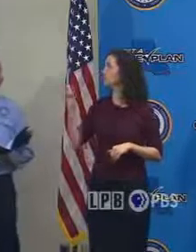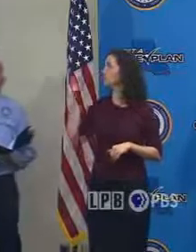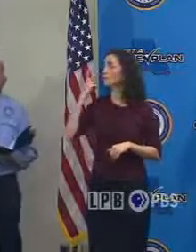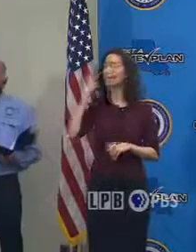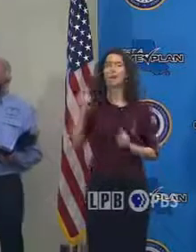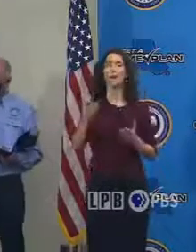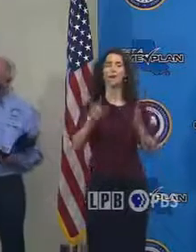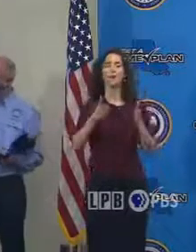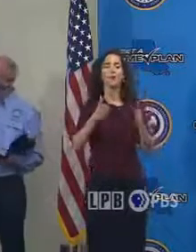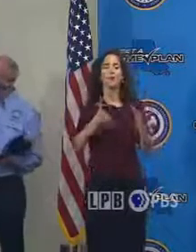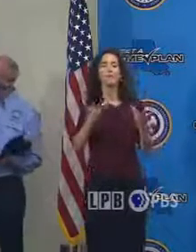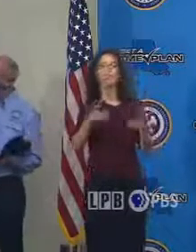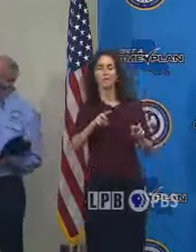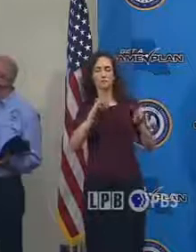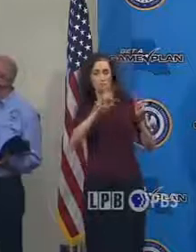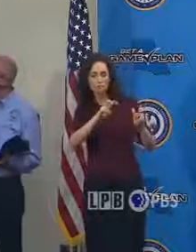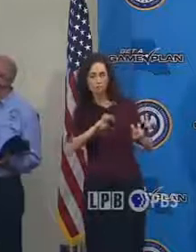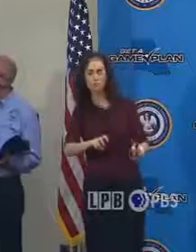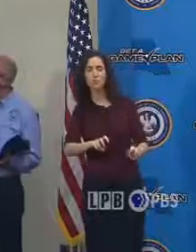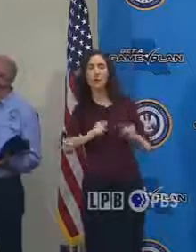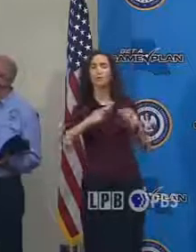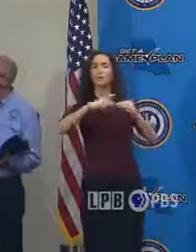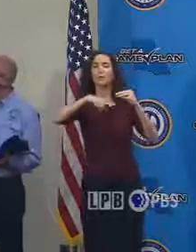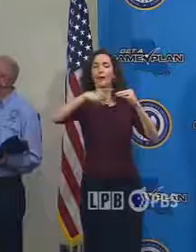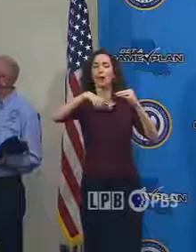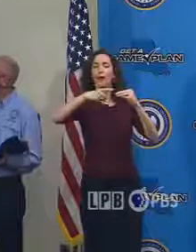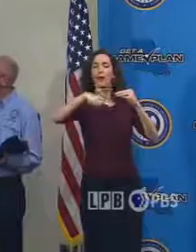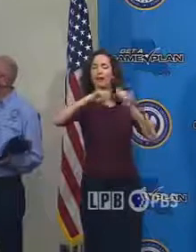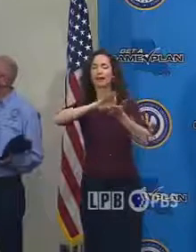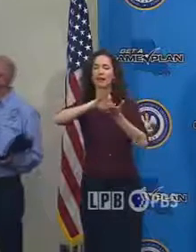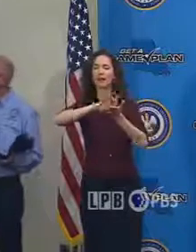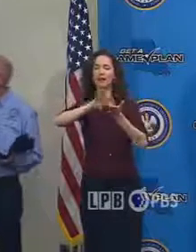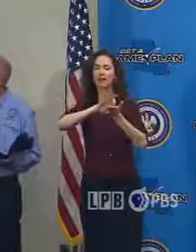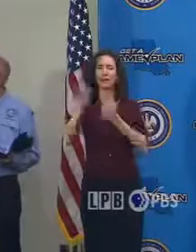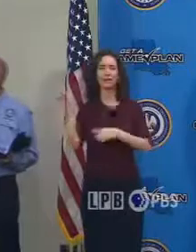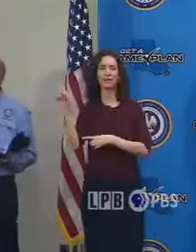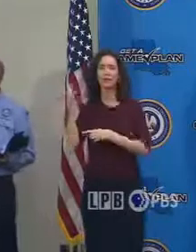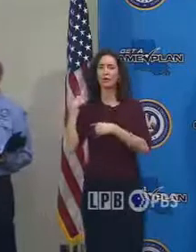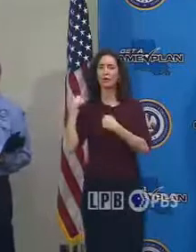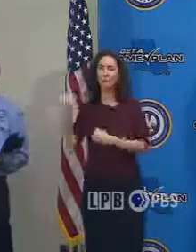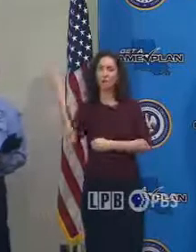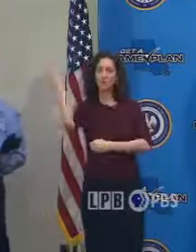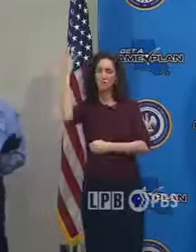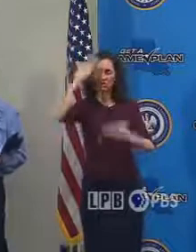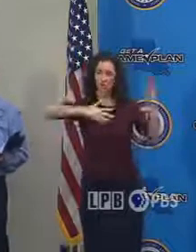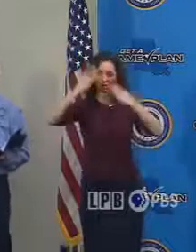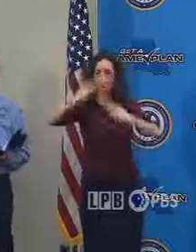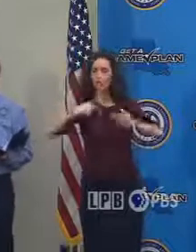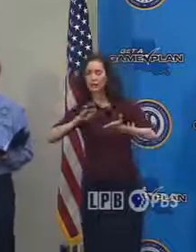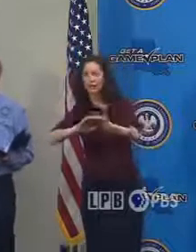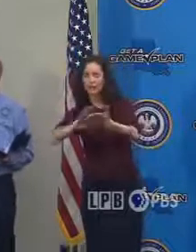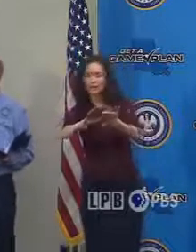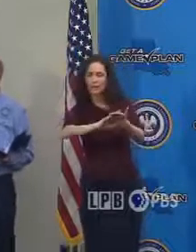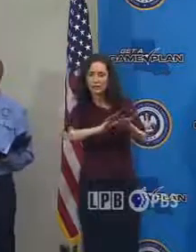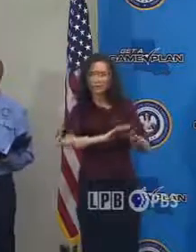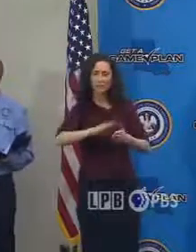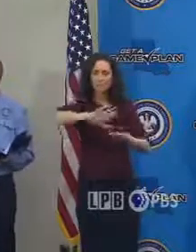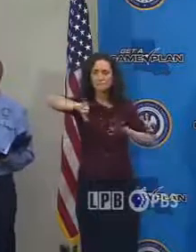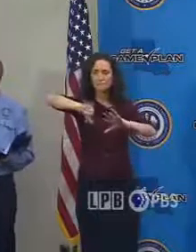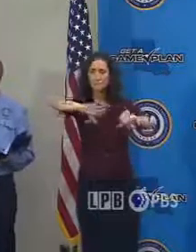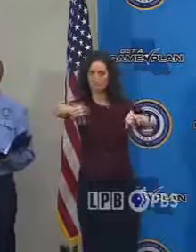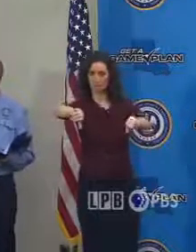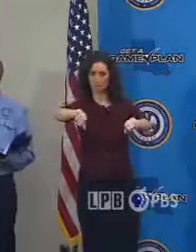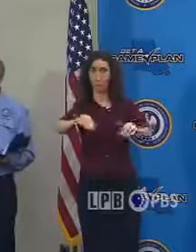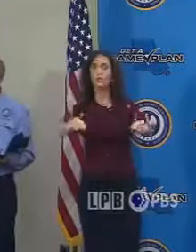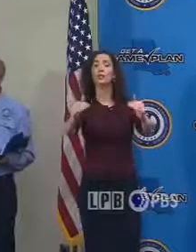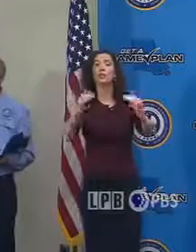roads that we've assessed, or the miles of roads that we've assessed and cleared up to this point. I would tell you we've also